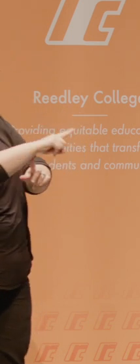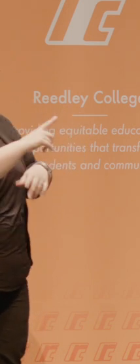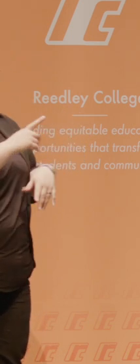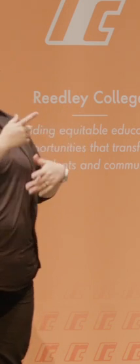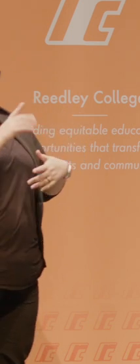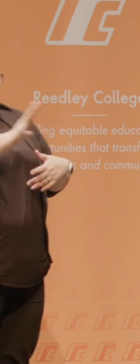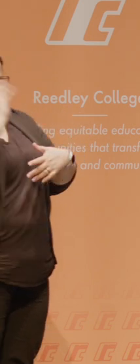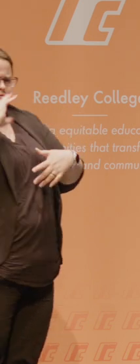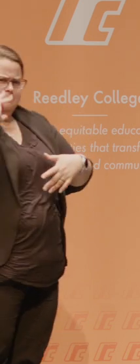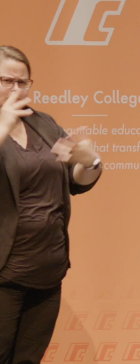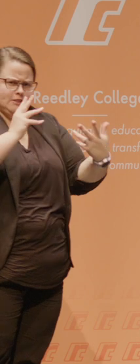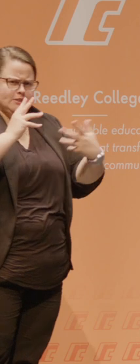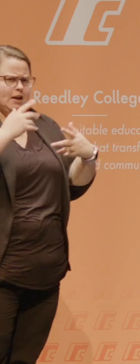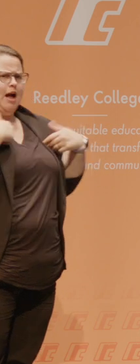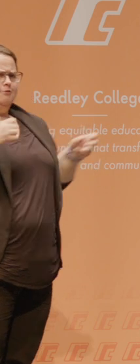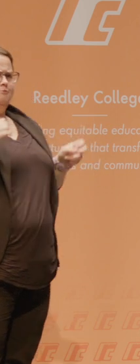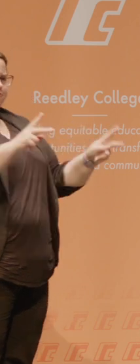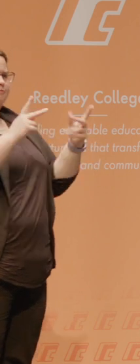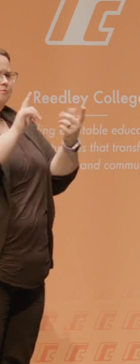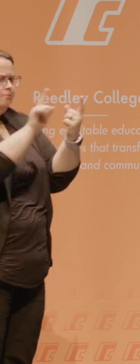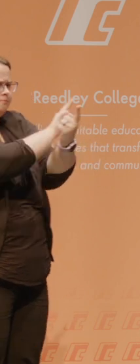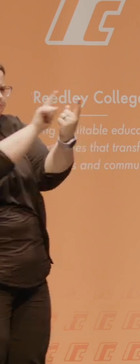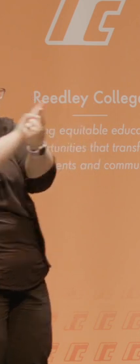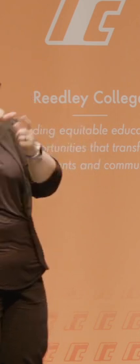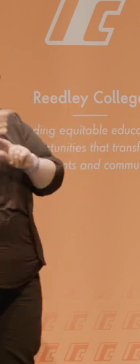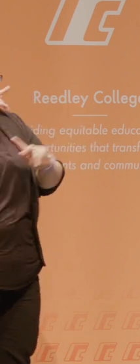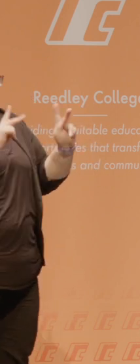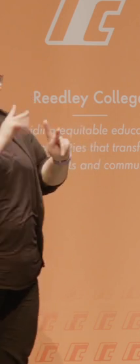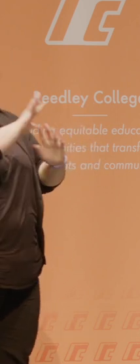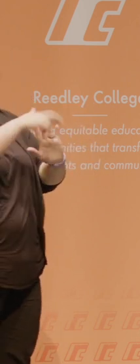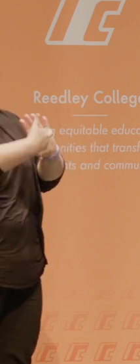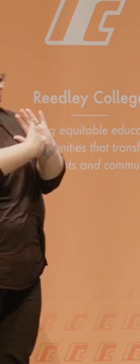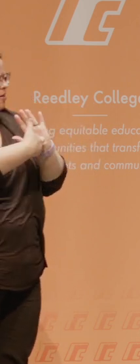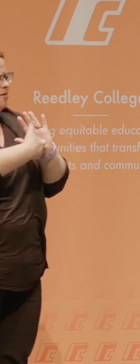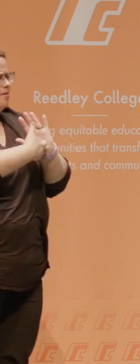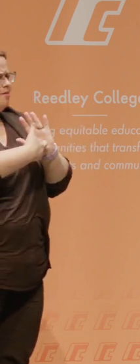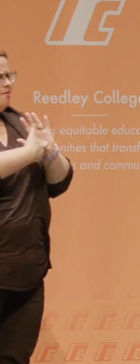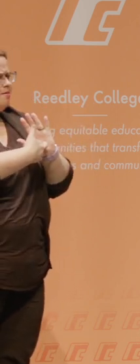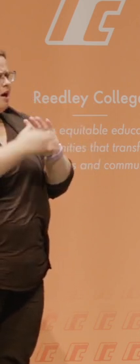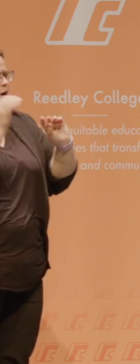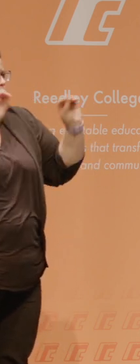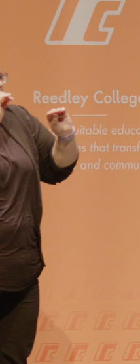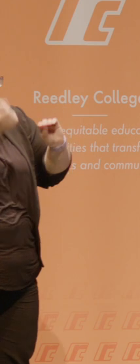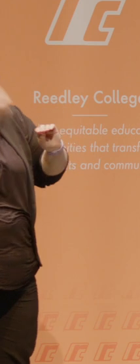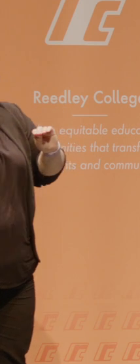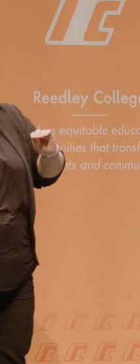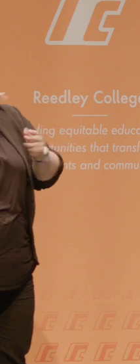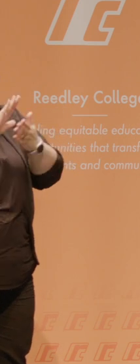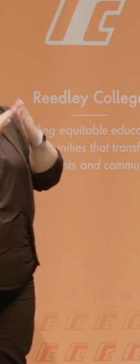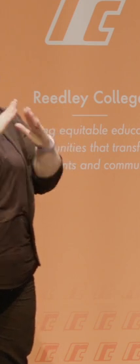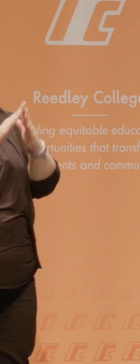Your experience, I've had an opportunity to meet other people in your roles, and no one ever understood community colleges.